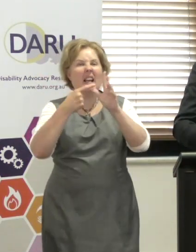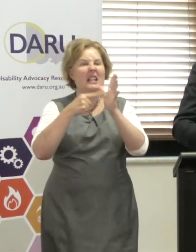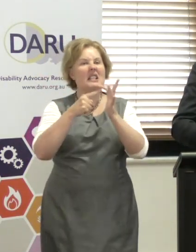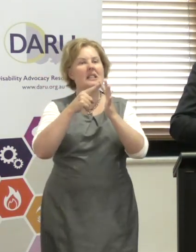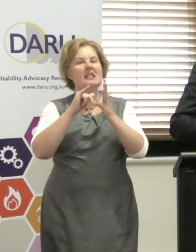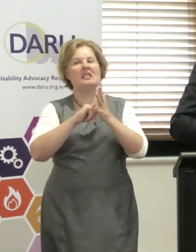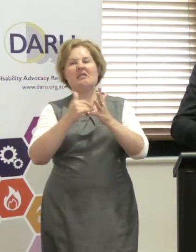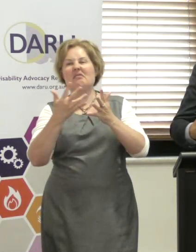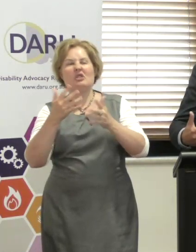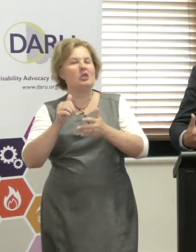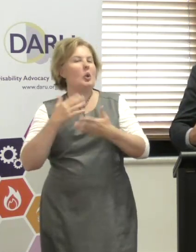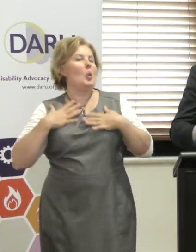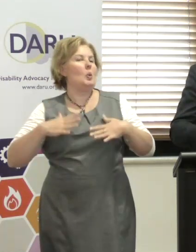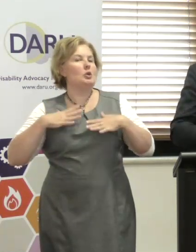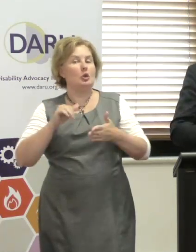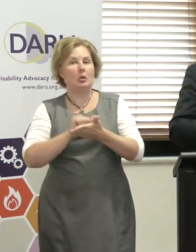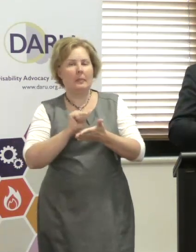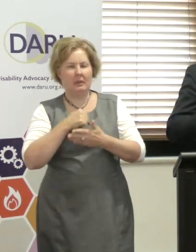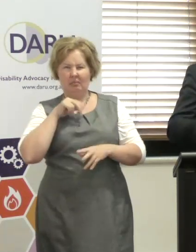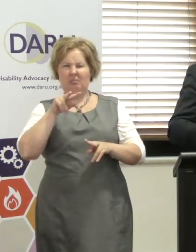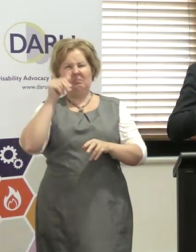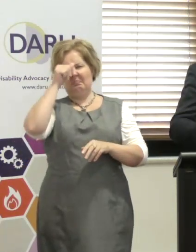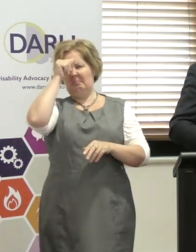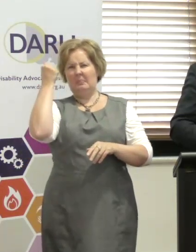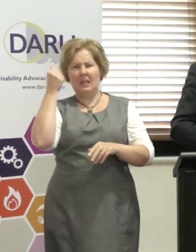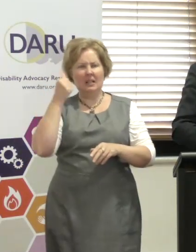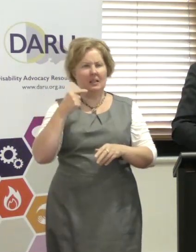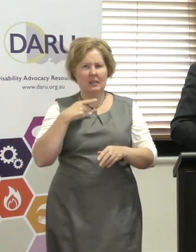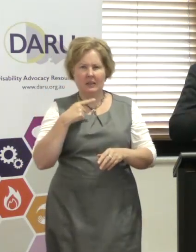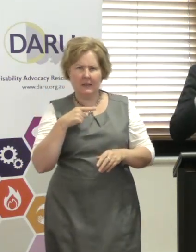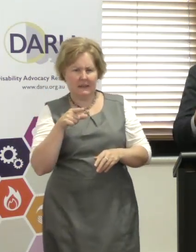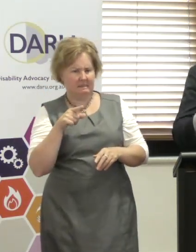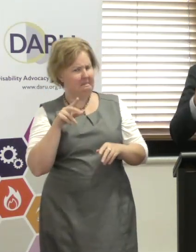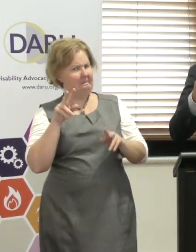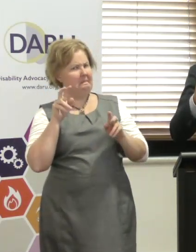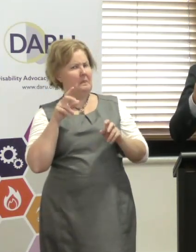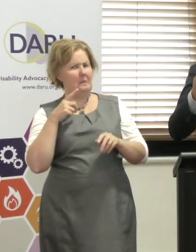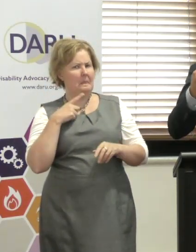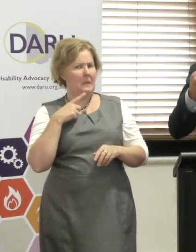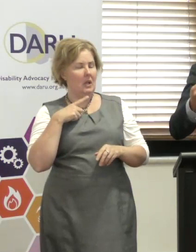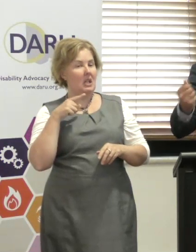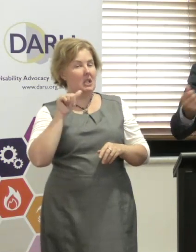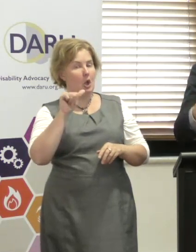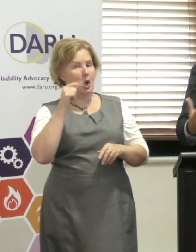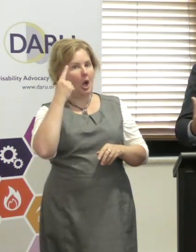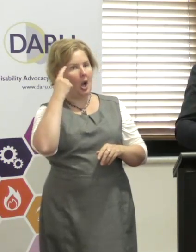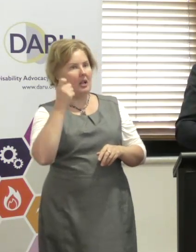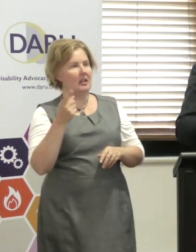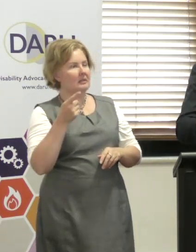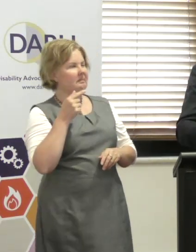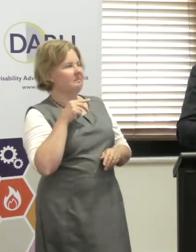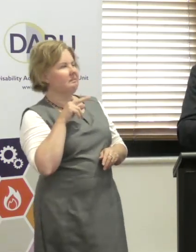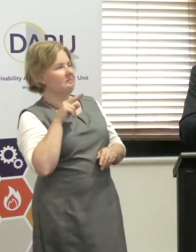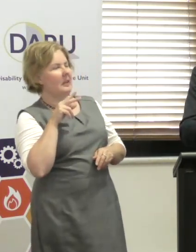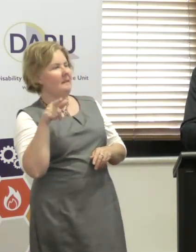comes in, it's you don't fit the brand. That's the language and the words that they use. So this notion of you don't have value to us. I